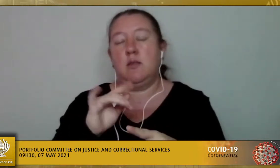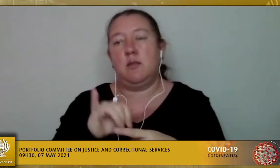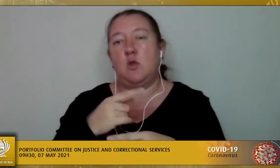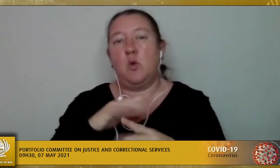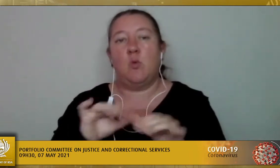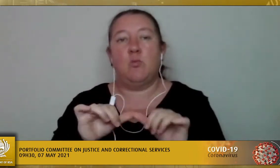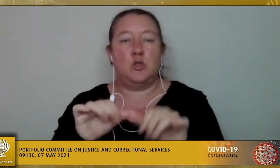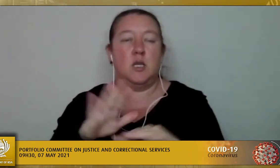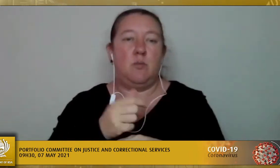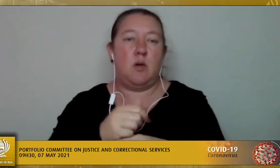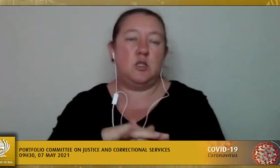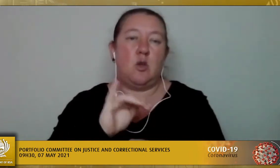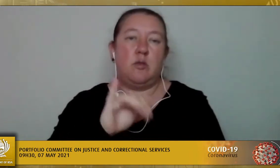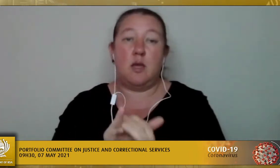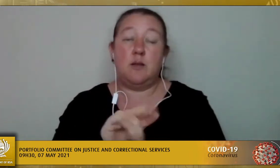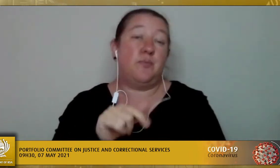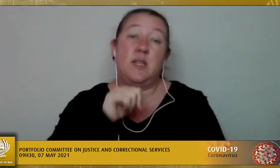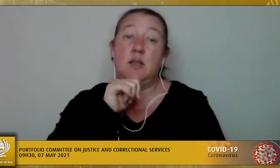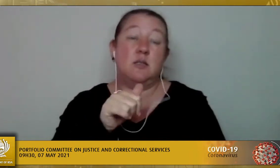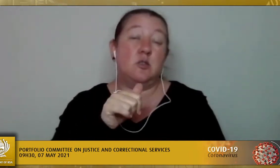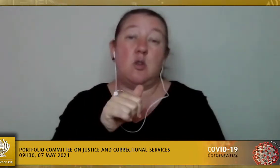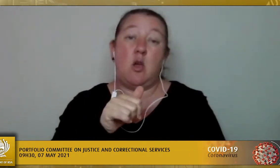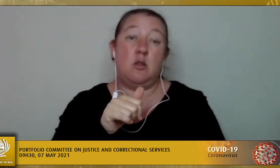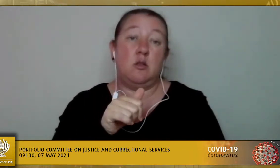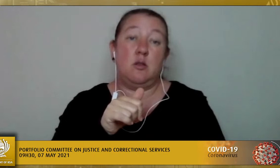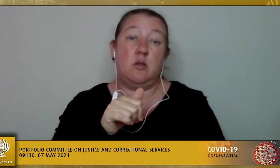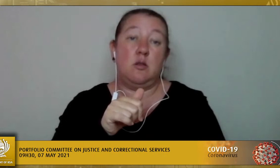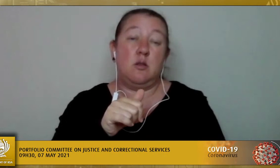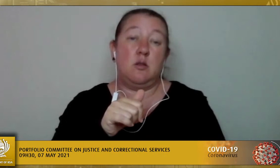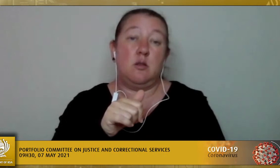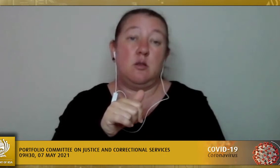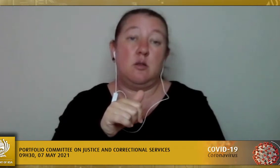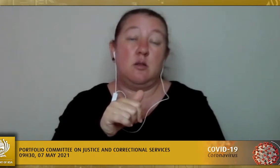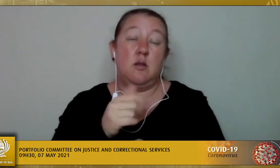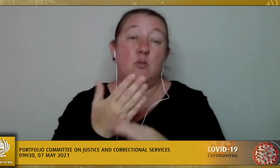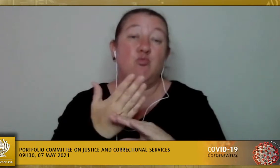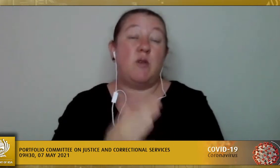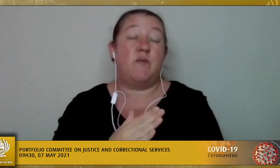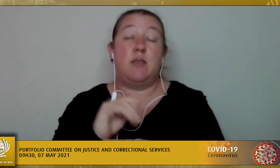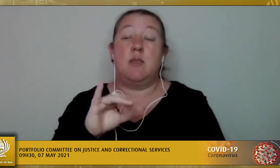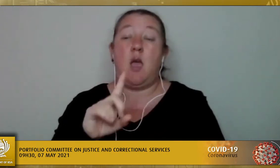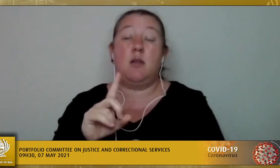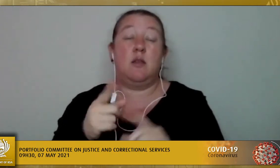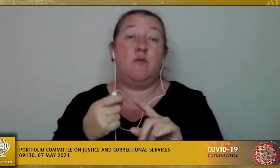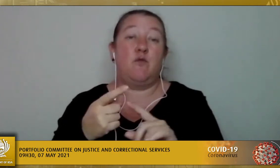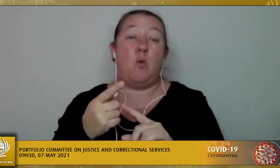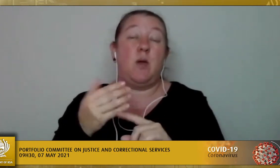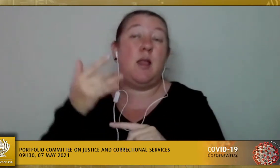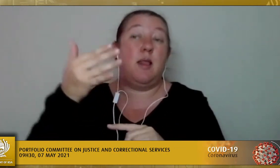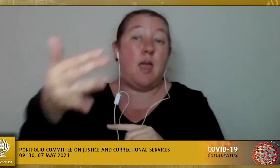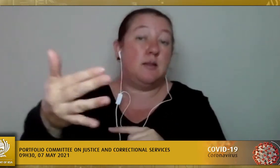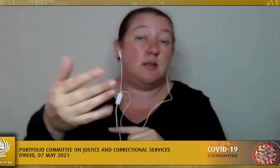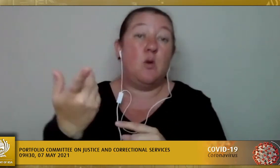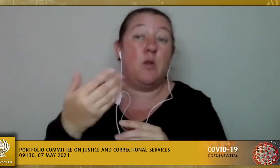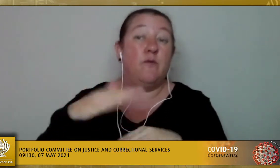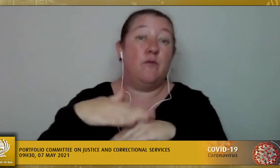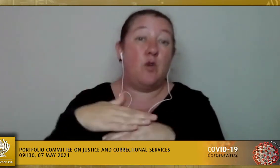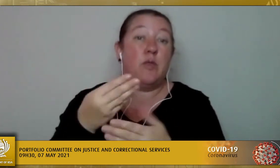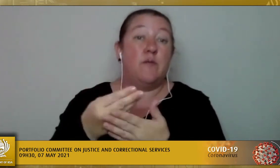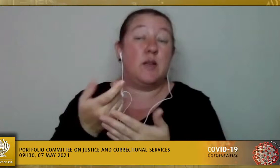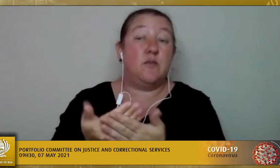proceed on that basis it does not preclude the ID from at a later stage and when further funds become available